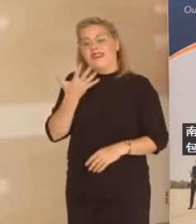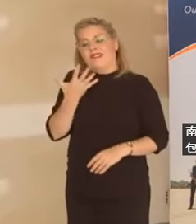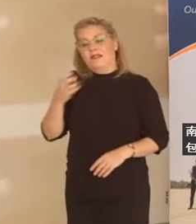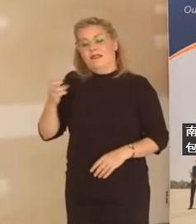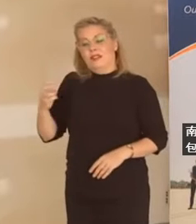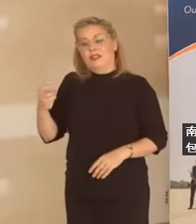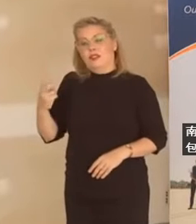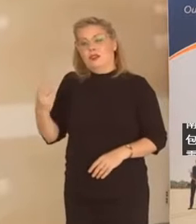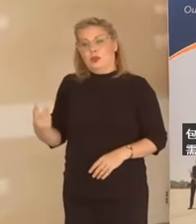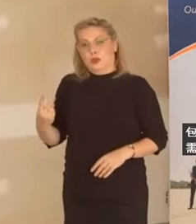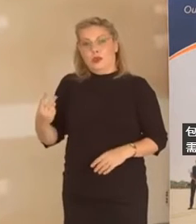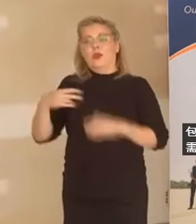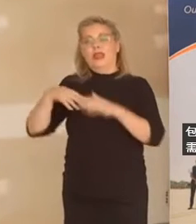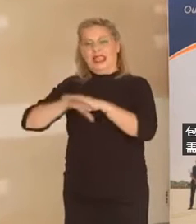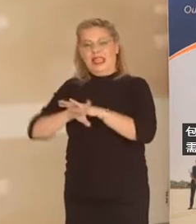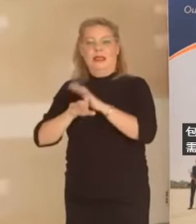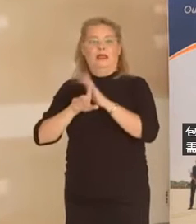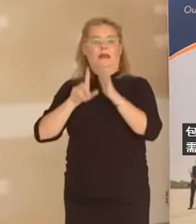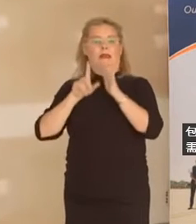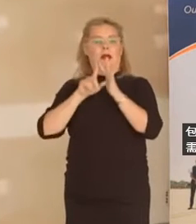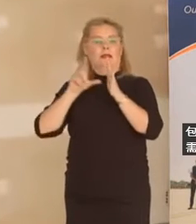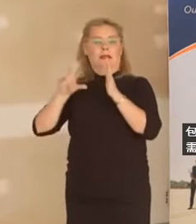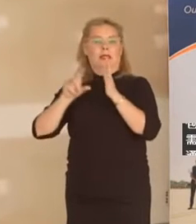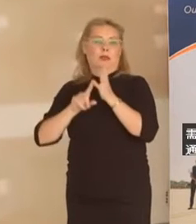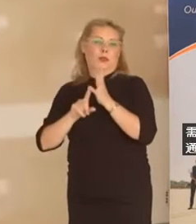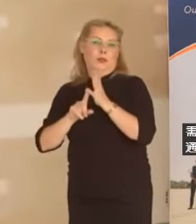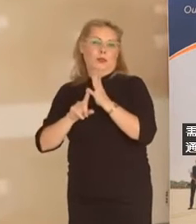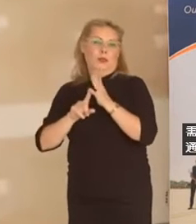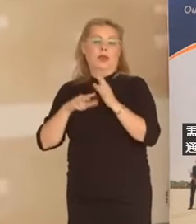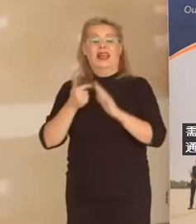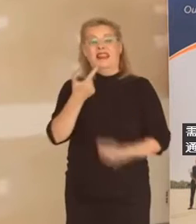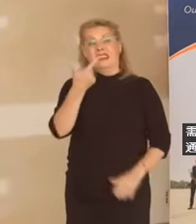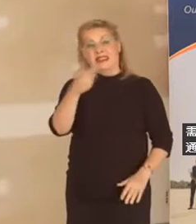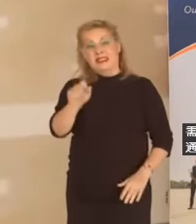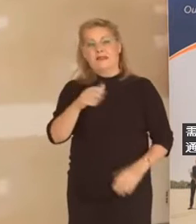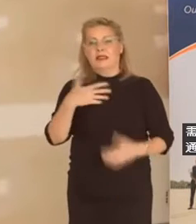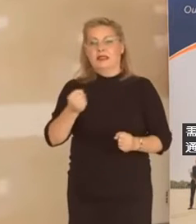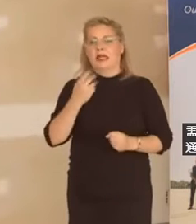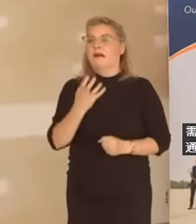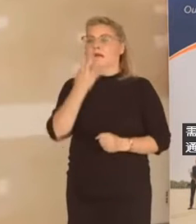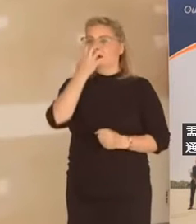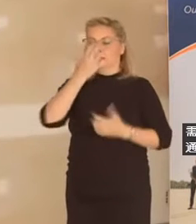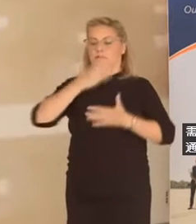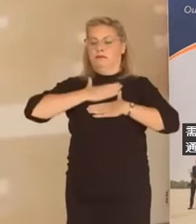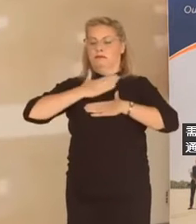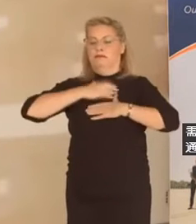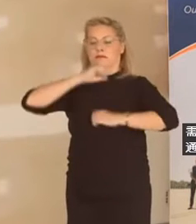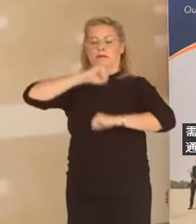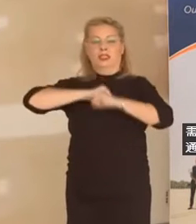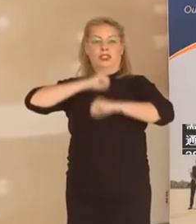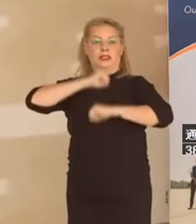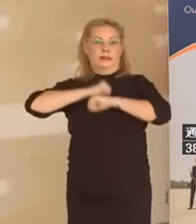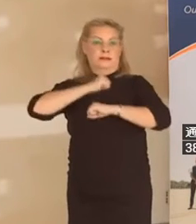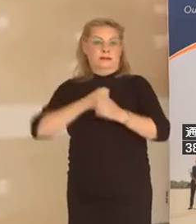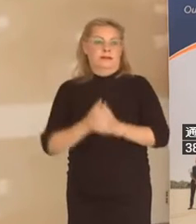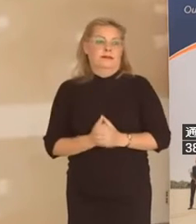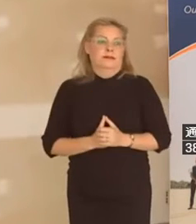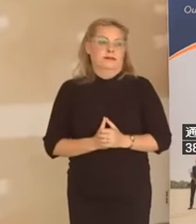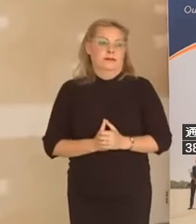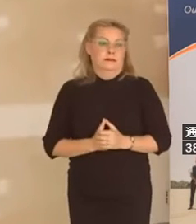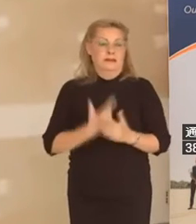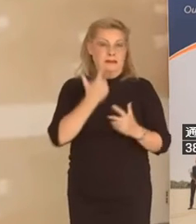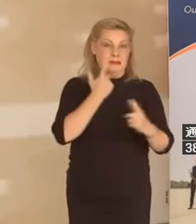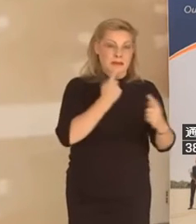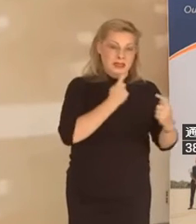care, 70 of whom require ventilation. In terms of testing numbers, there were